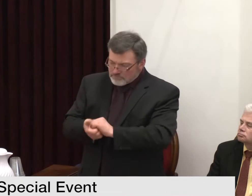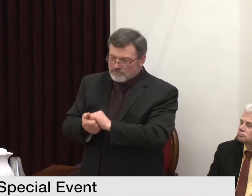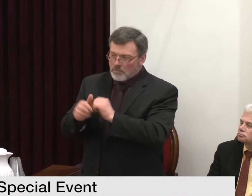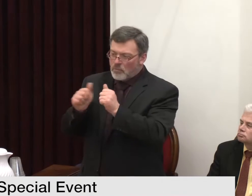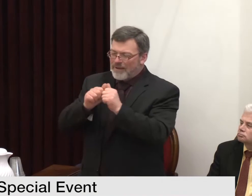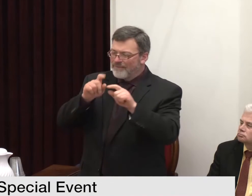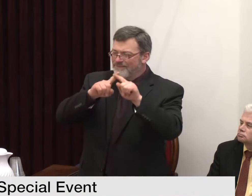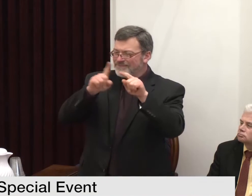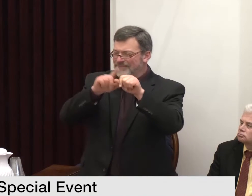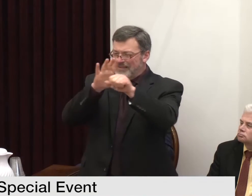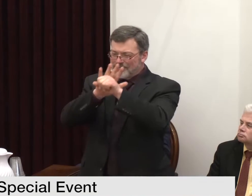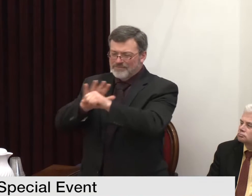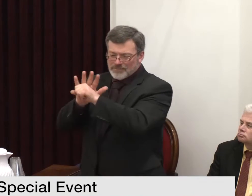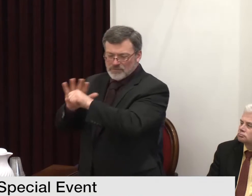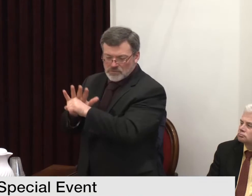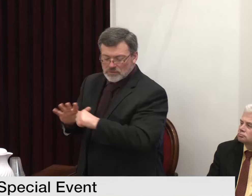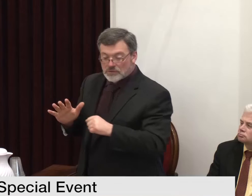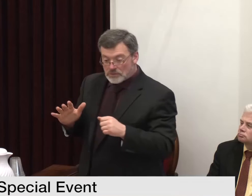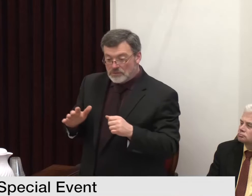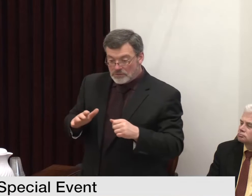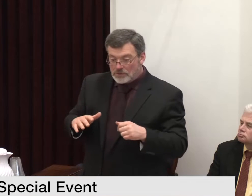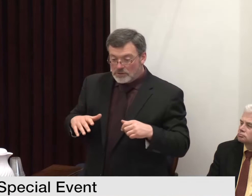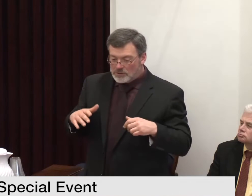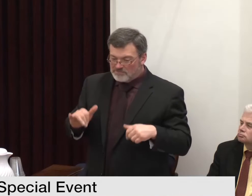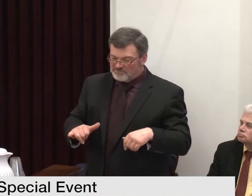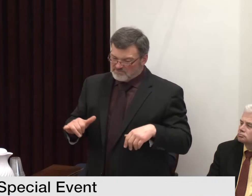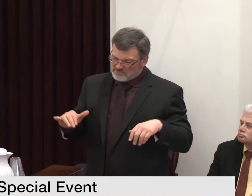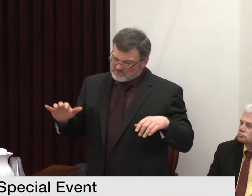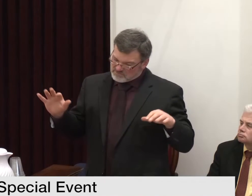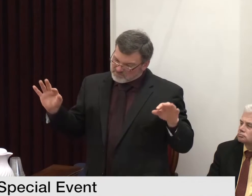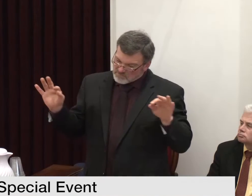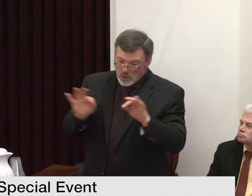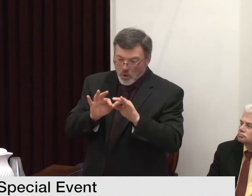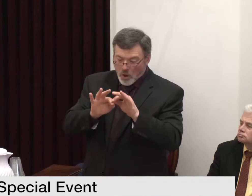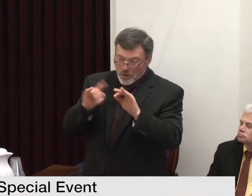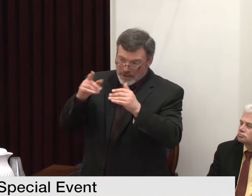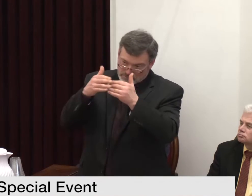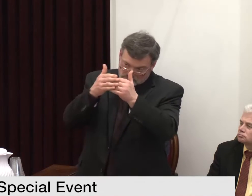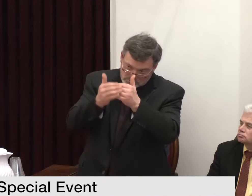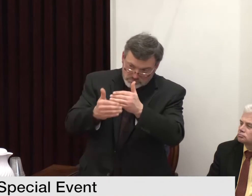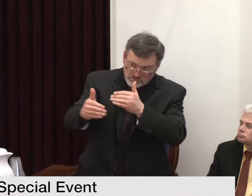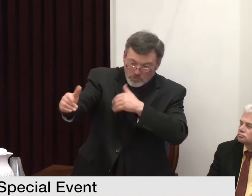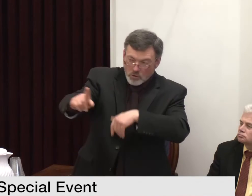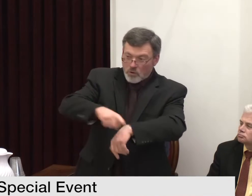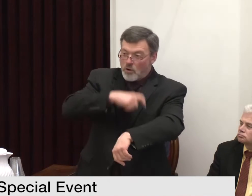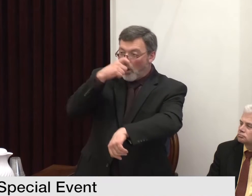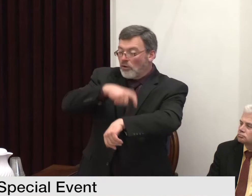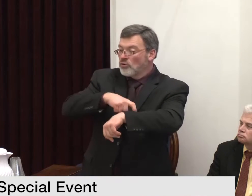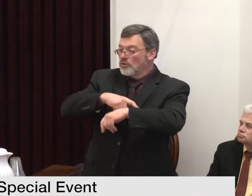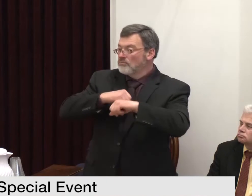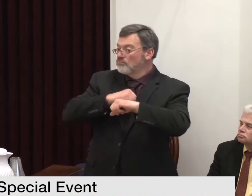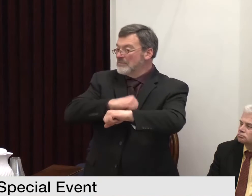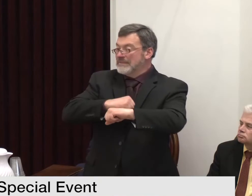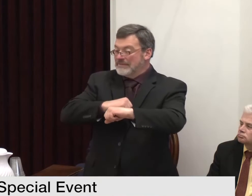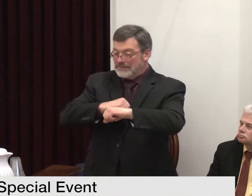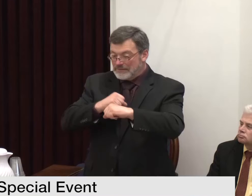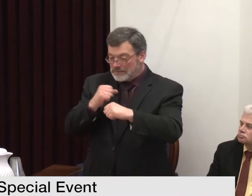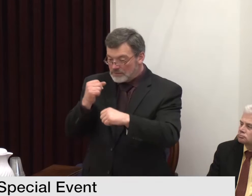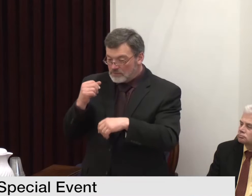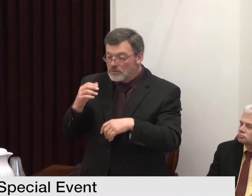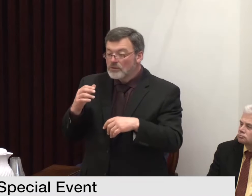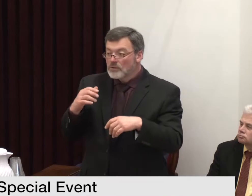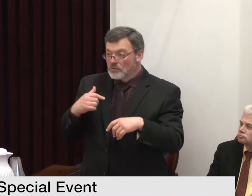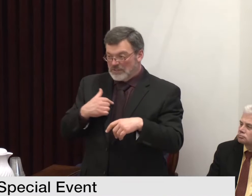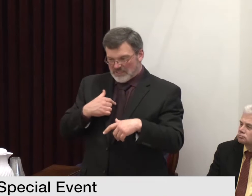And it's important we get our long-term resiliency policy right. That's why my team is partnering with Treasurer